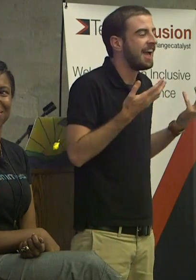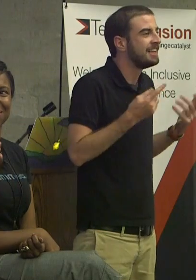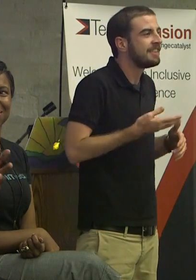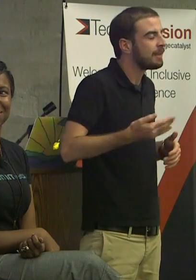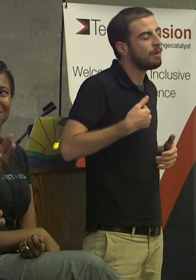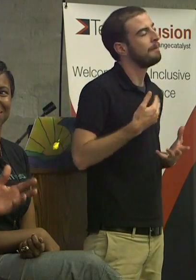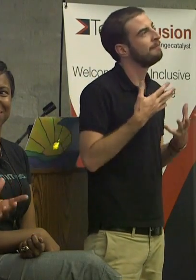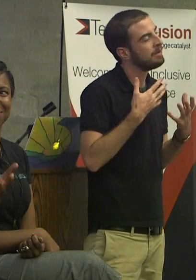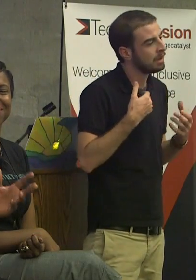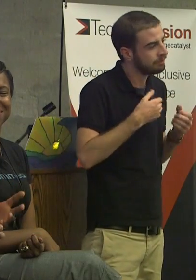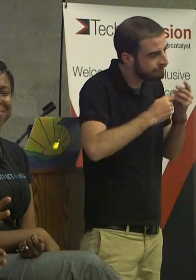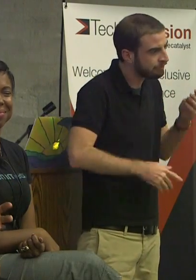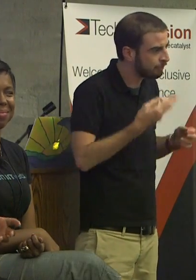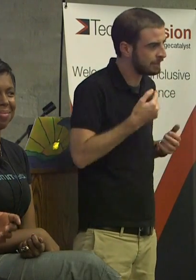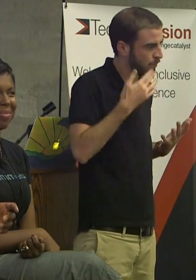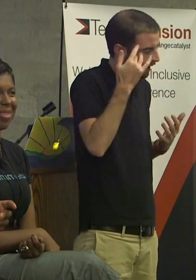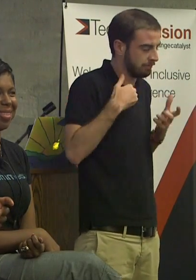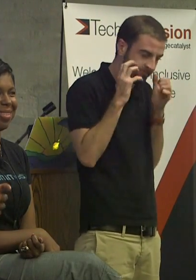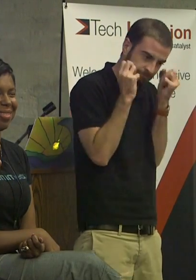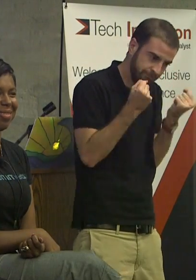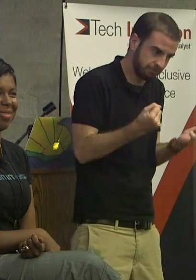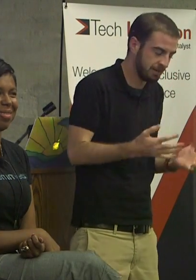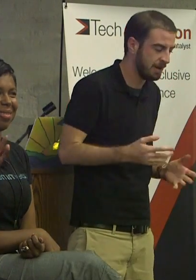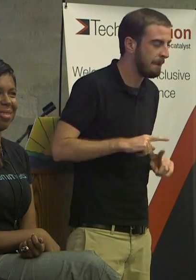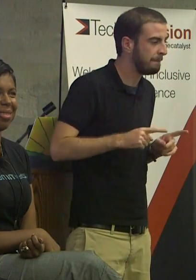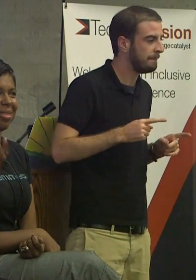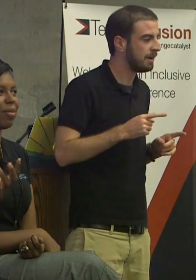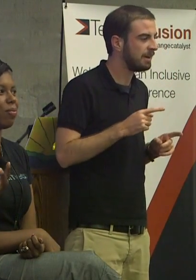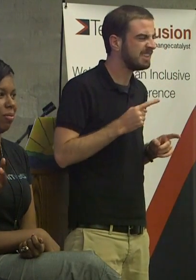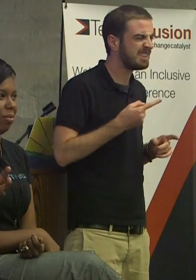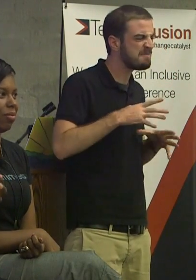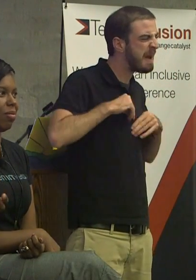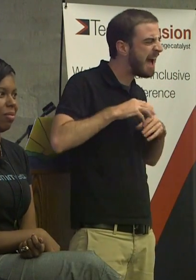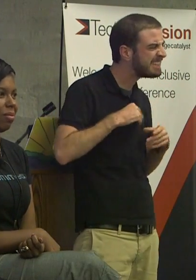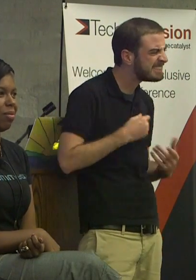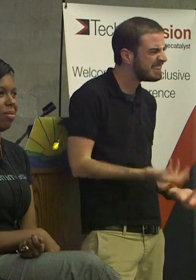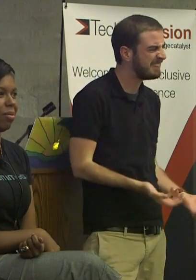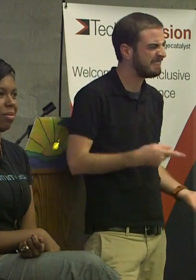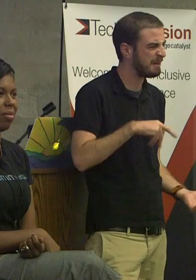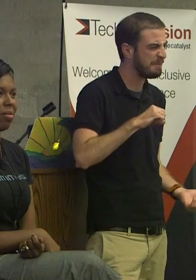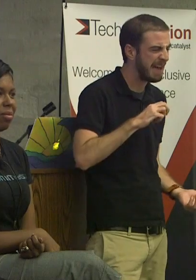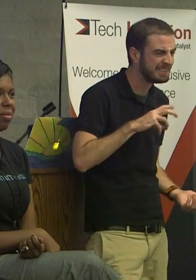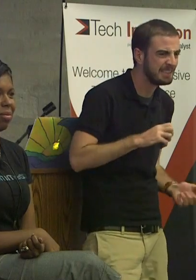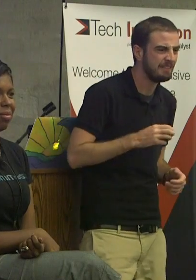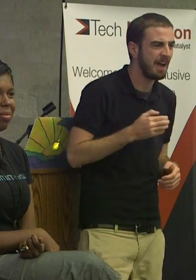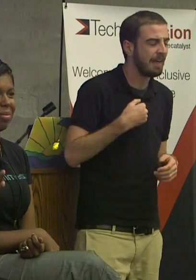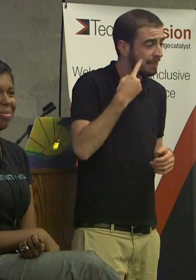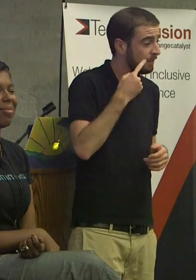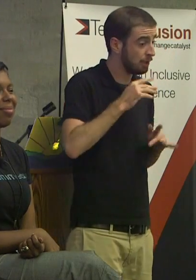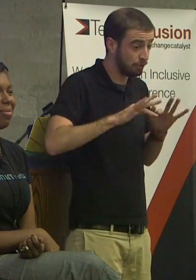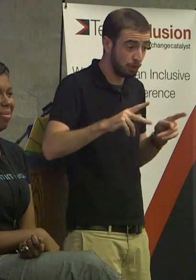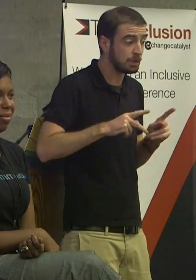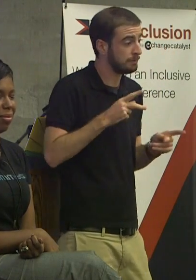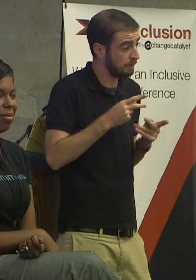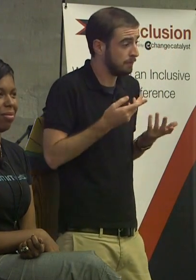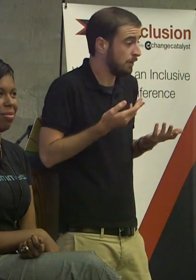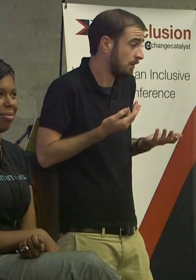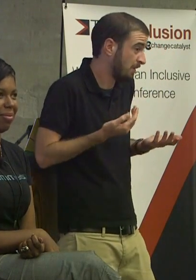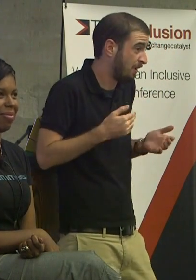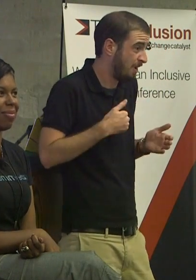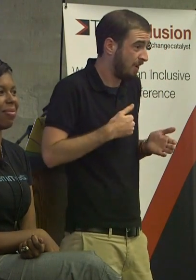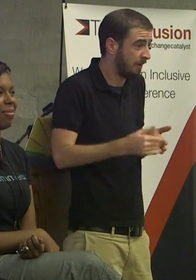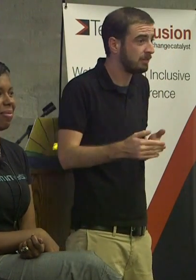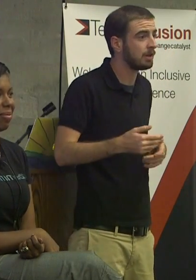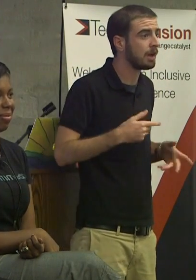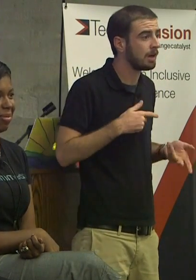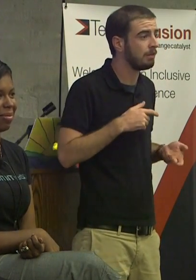there's a lot of reasons why it drives me insane, but it's this passive thing that I think that diverse people maybe to some degree always come